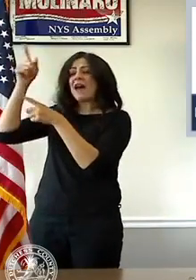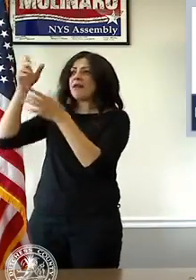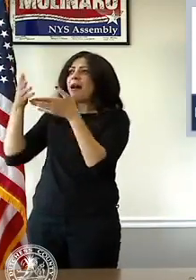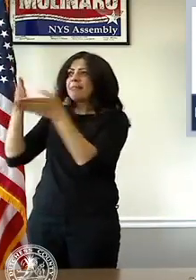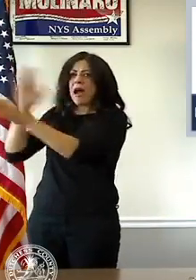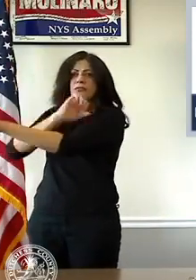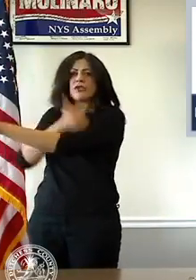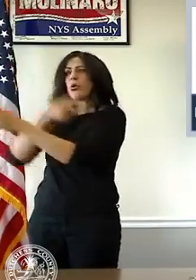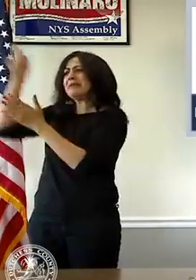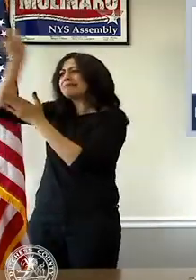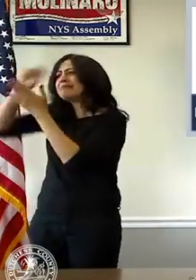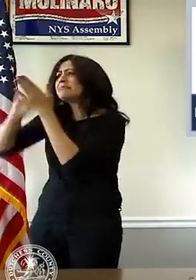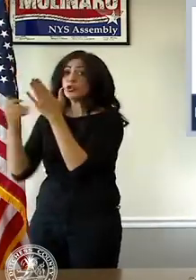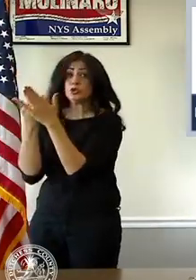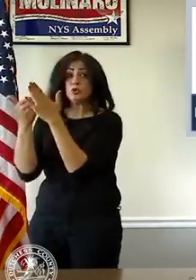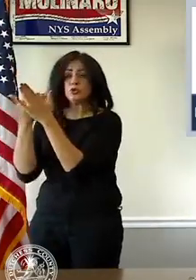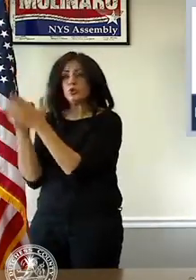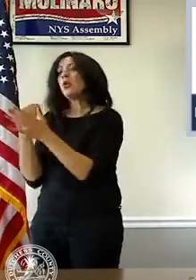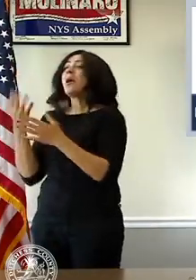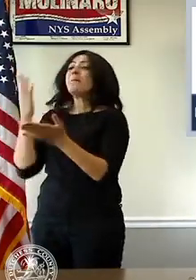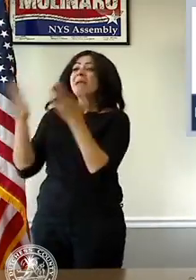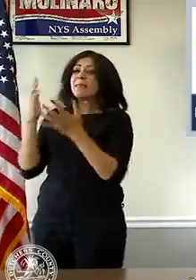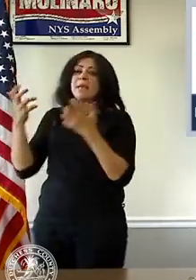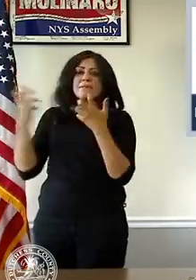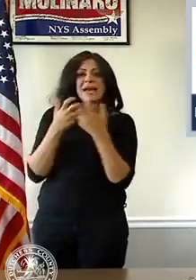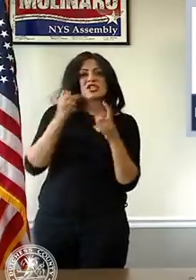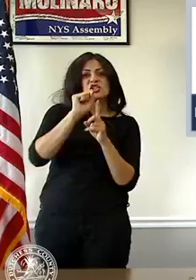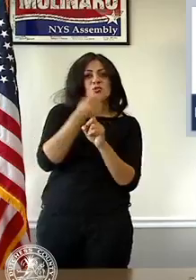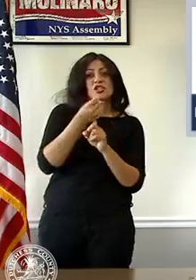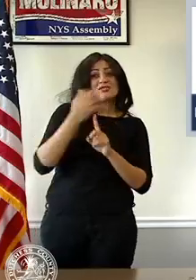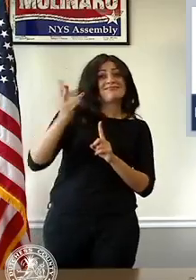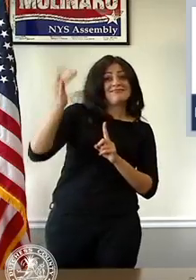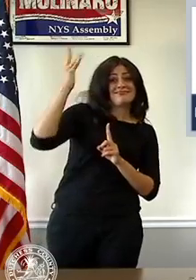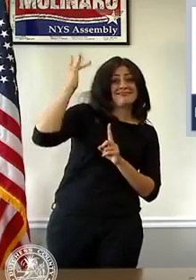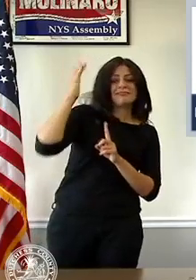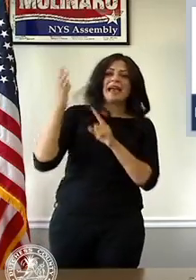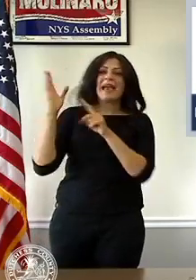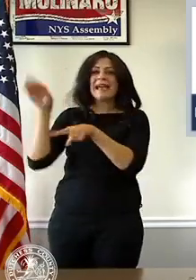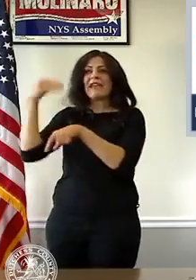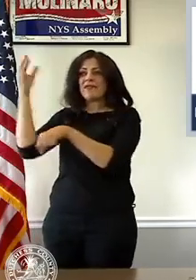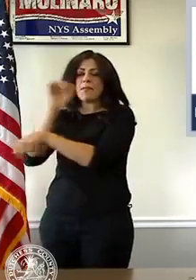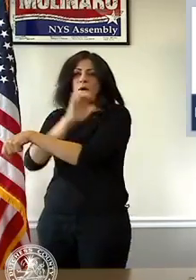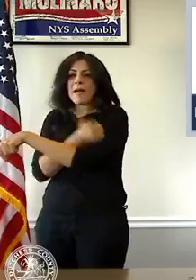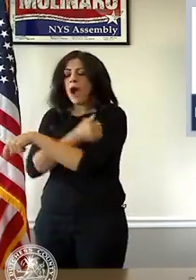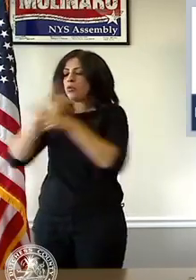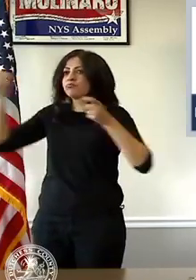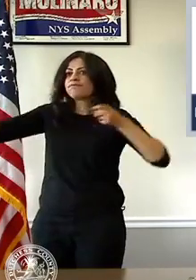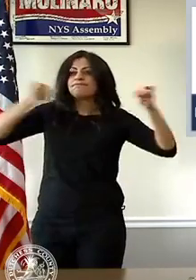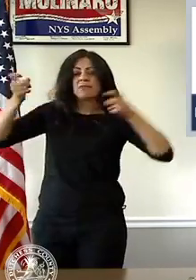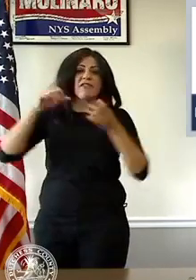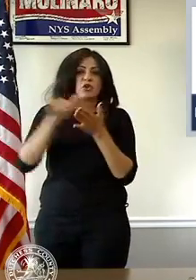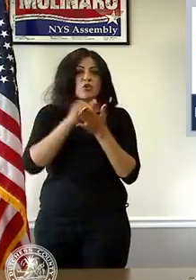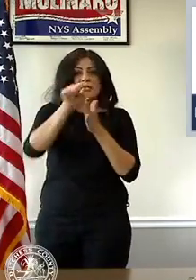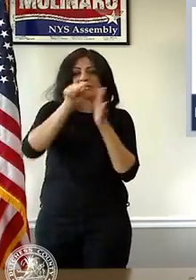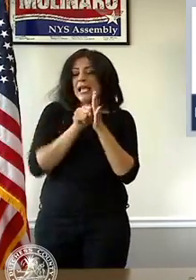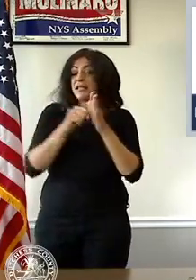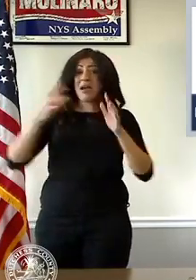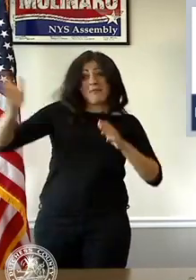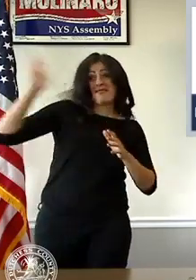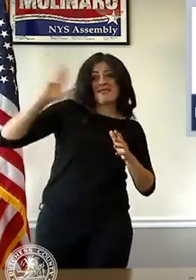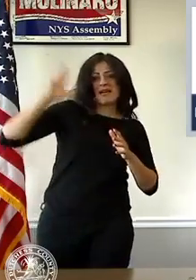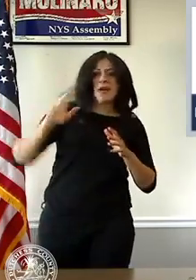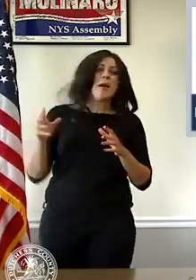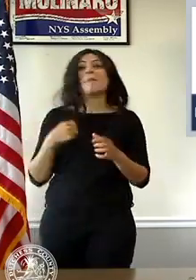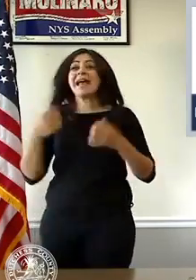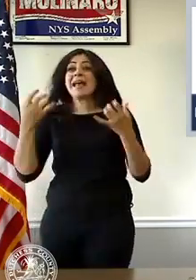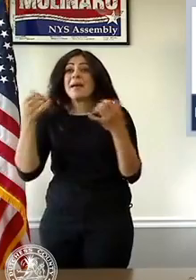beginning, the effort to try to manage and centralize the response to this emergency, it no longer makes any sense. And